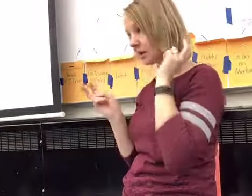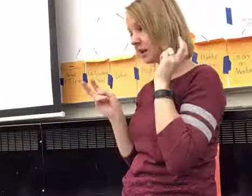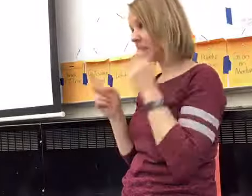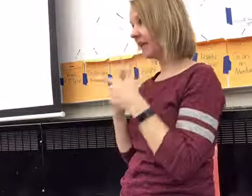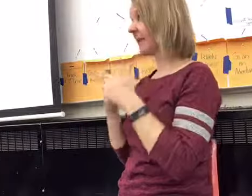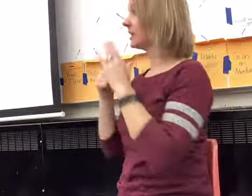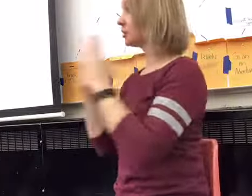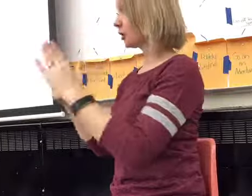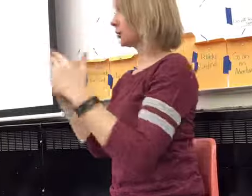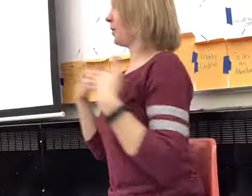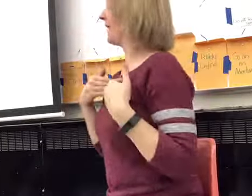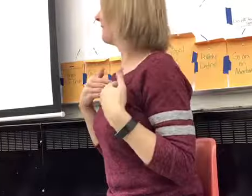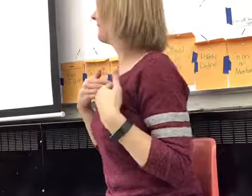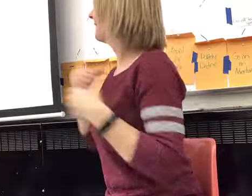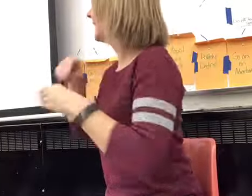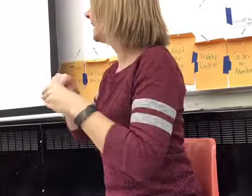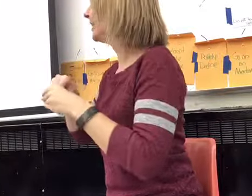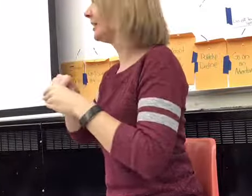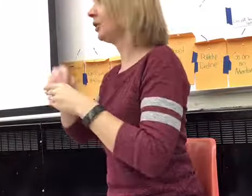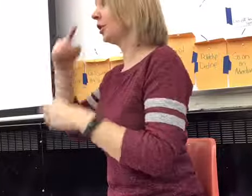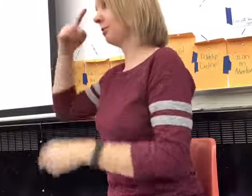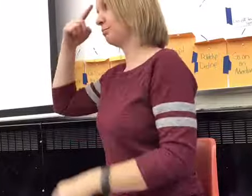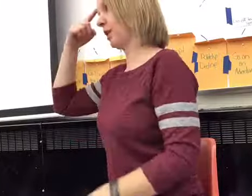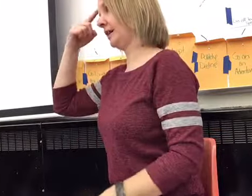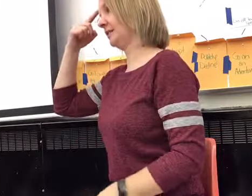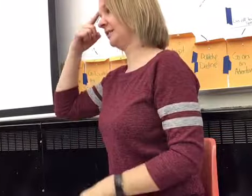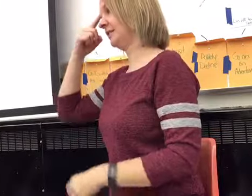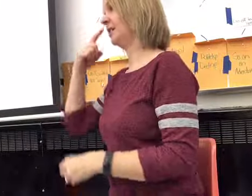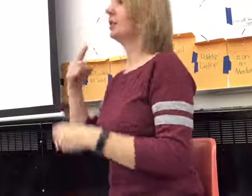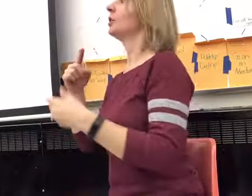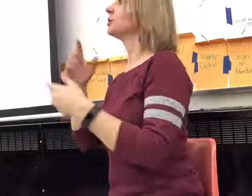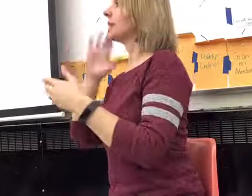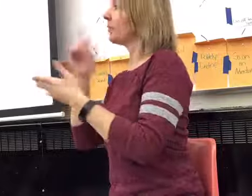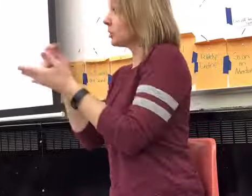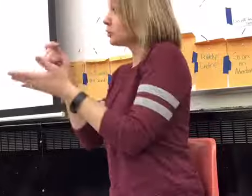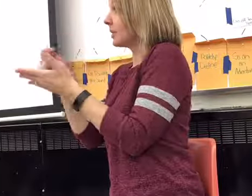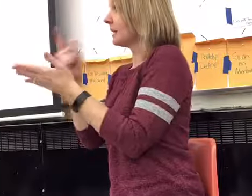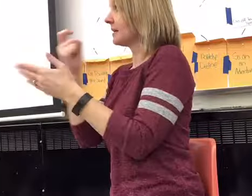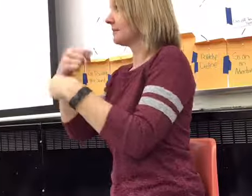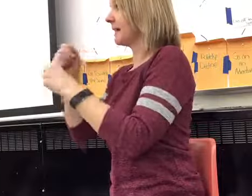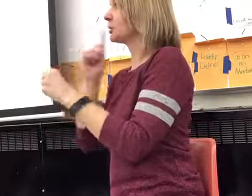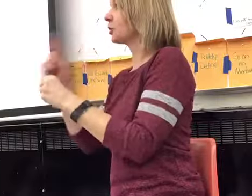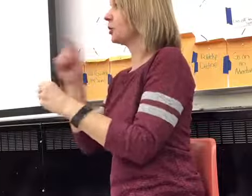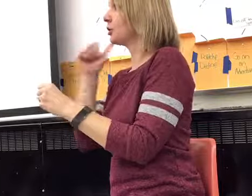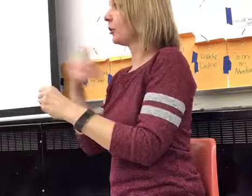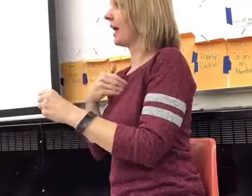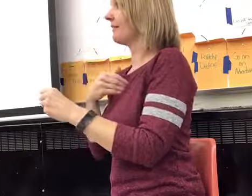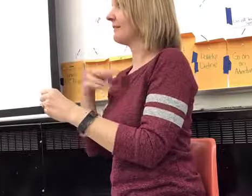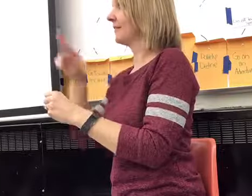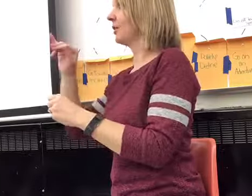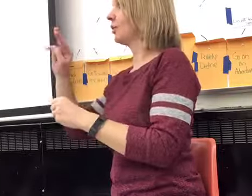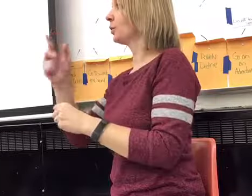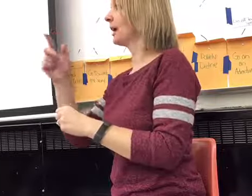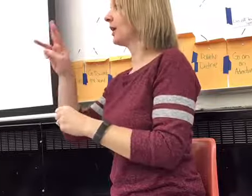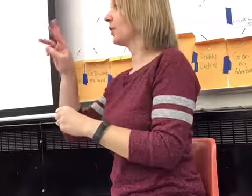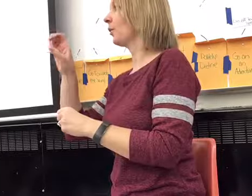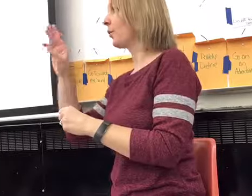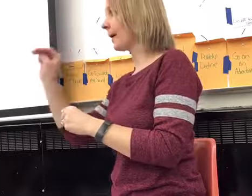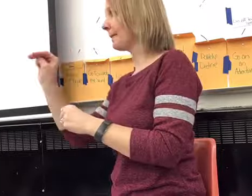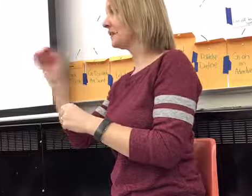you have this in your brain. Well, the thing is, they're going to treat you for it because we want to make sure that you guys don't have ringworm. So if you do, what